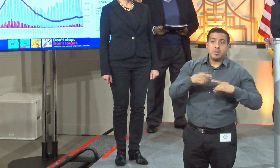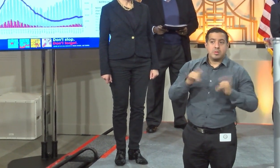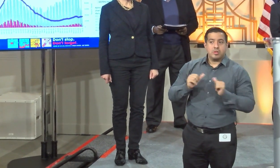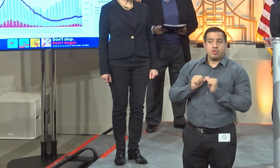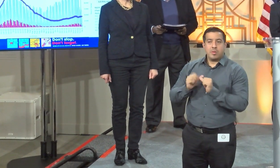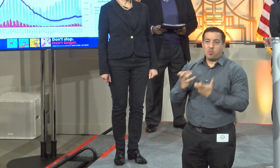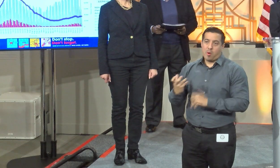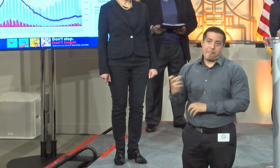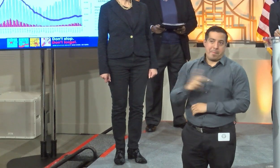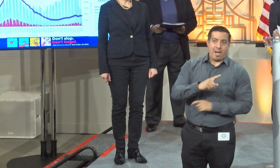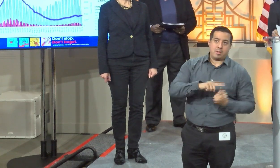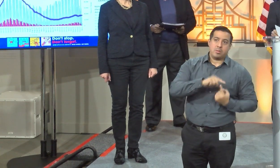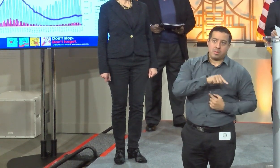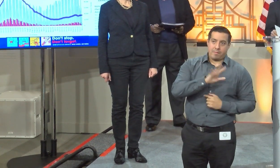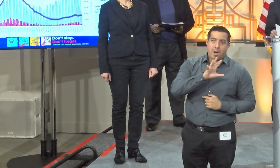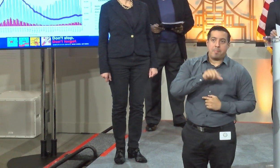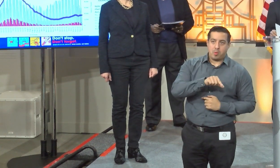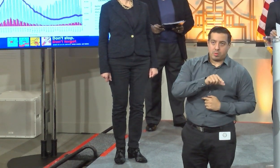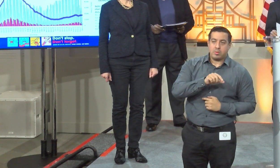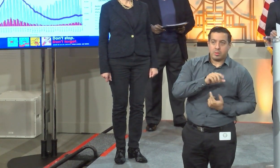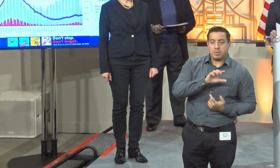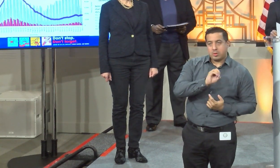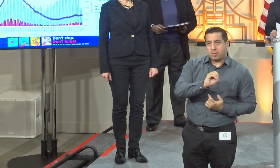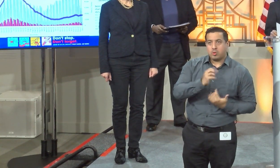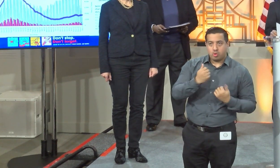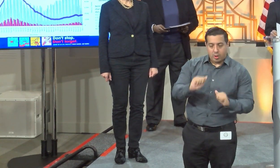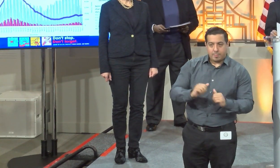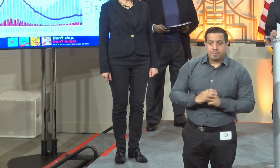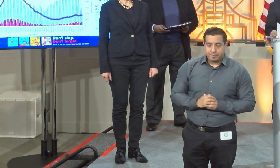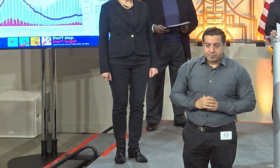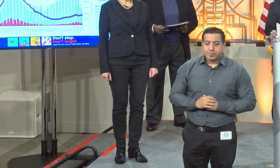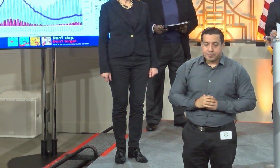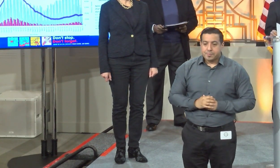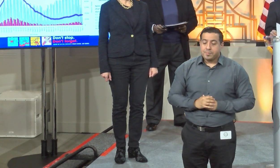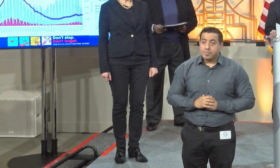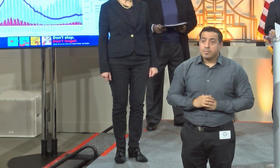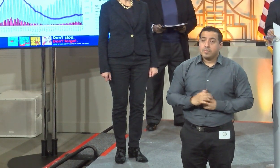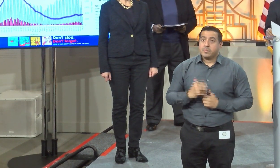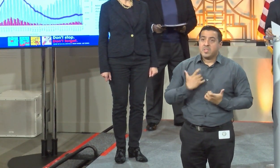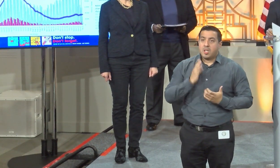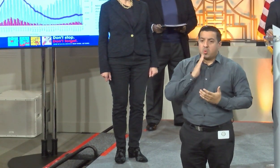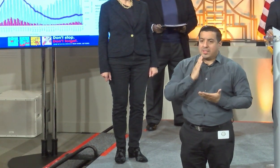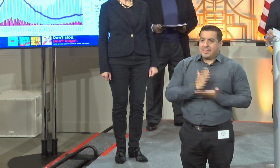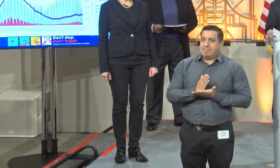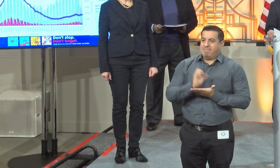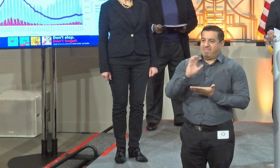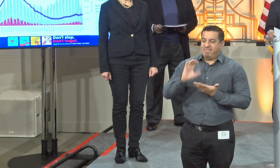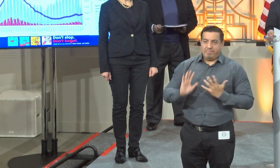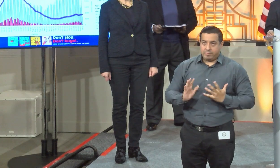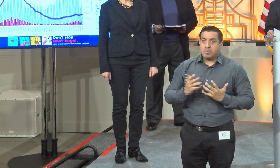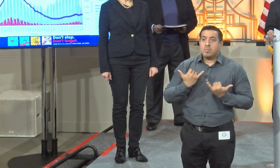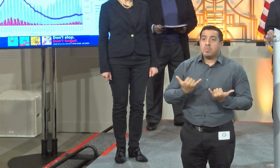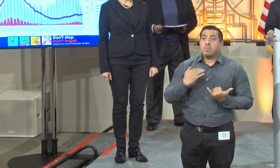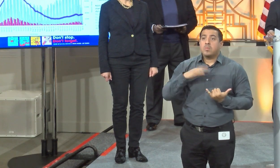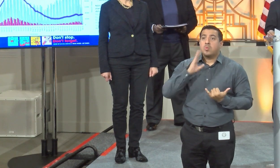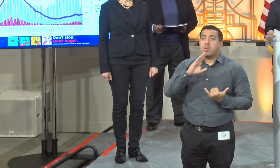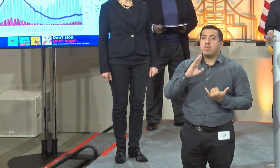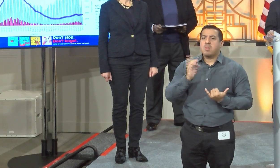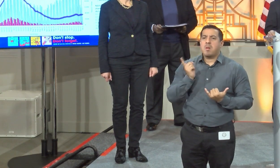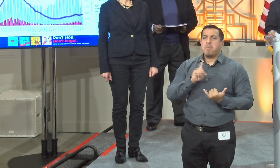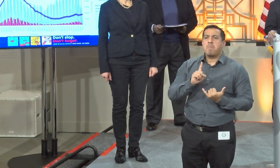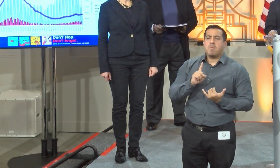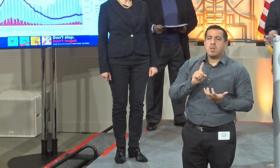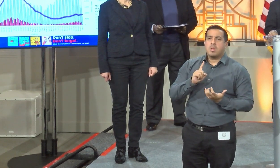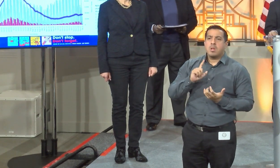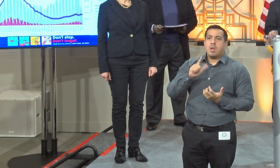as possible. And so let me just stop right there. I'm going to come back. I'm going to bring